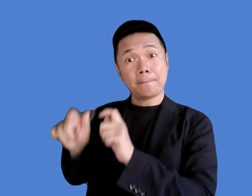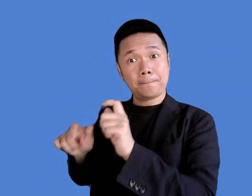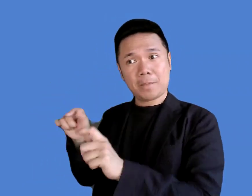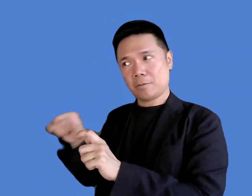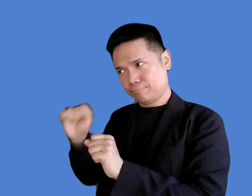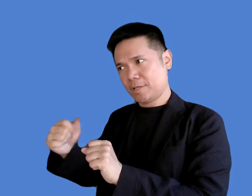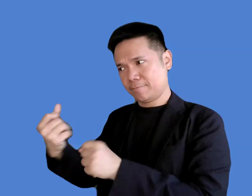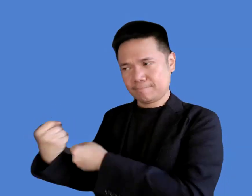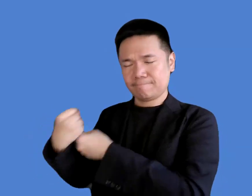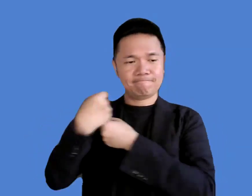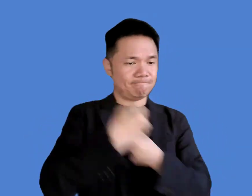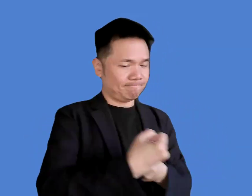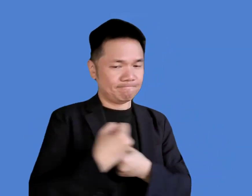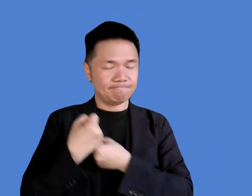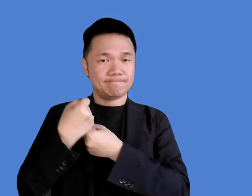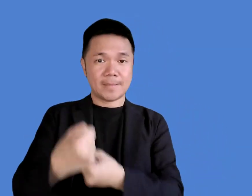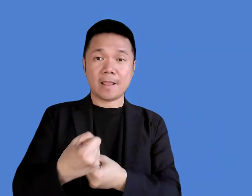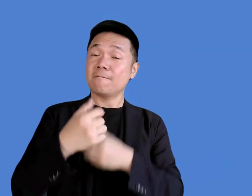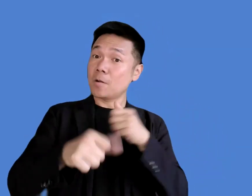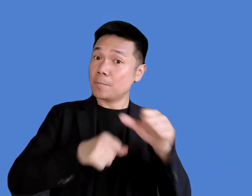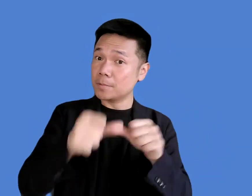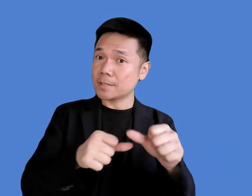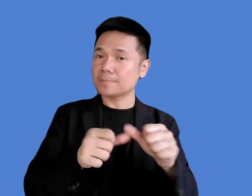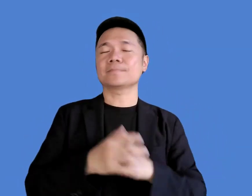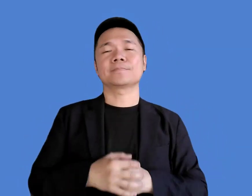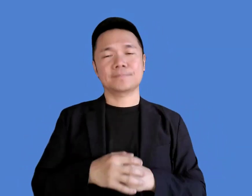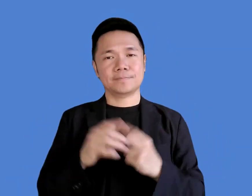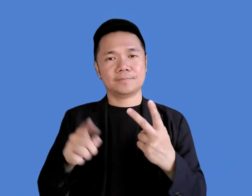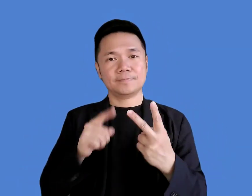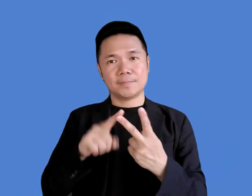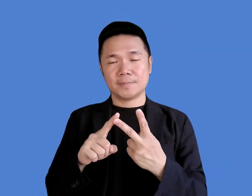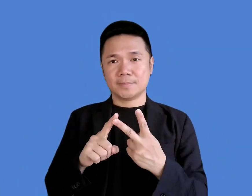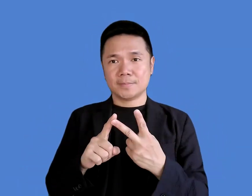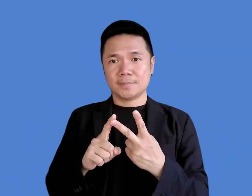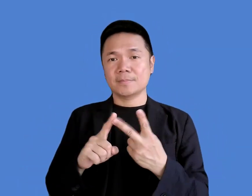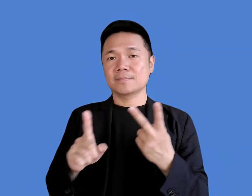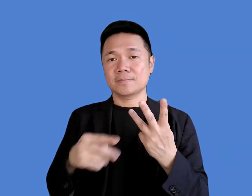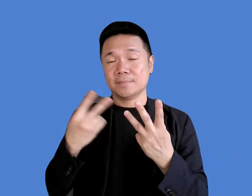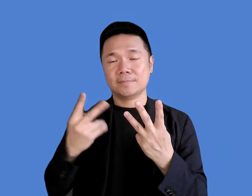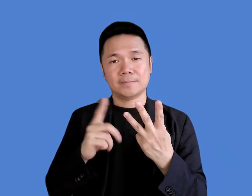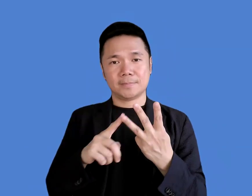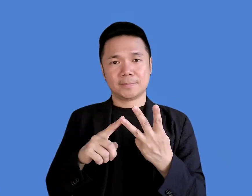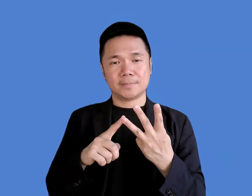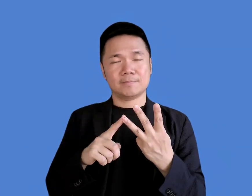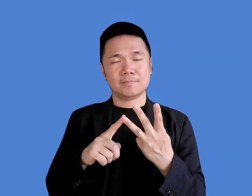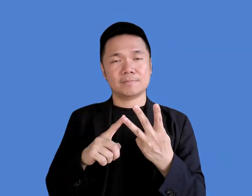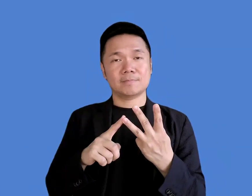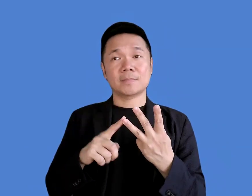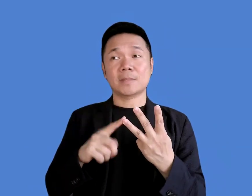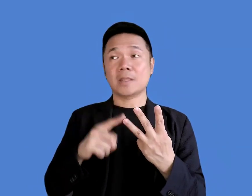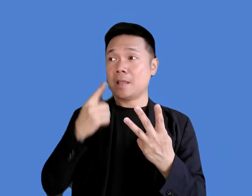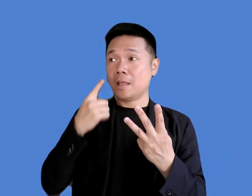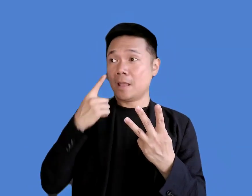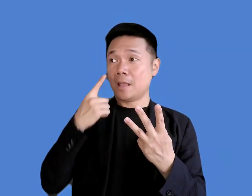stage within the process internally, right? And we are also equipping our hiring teams with the skills